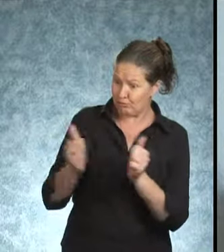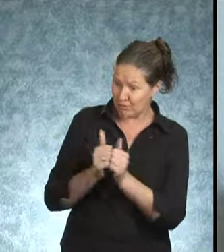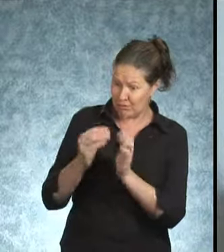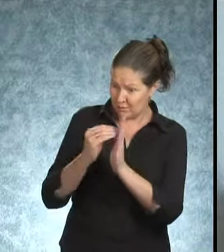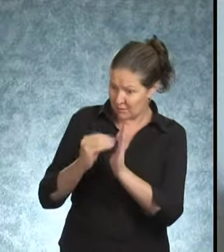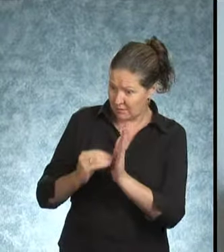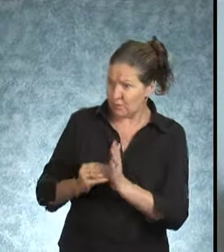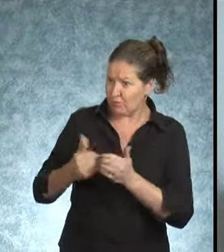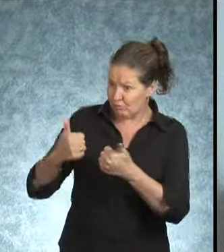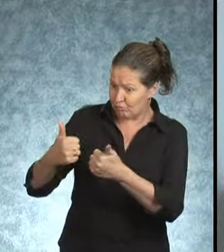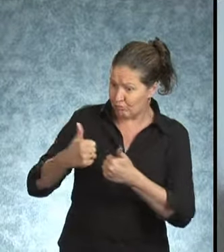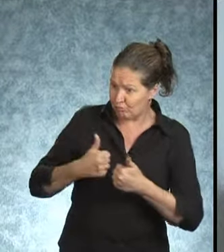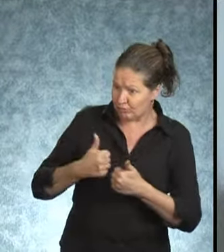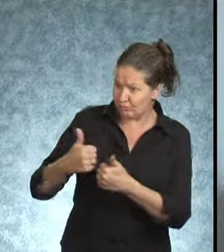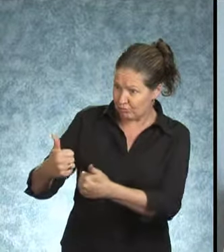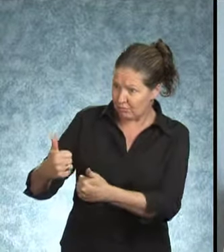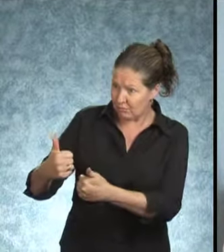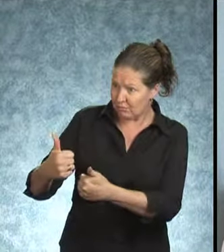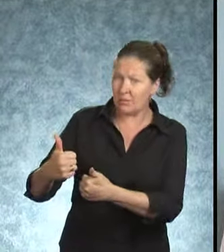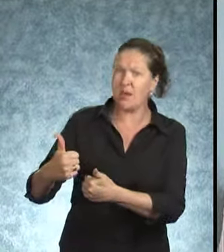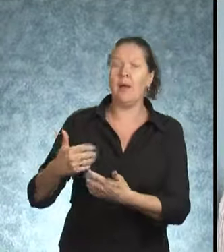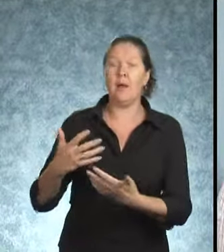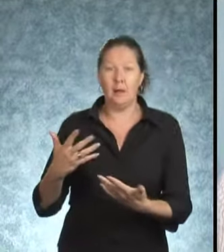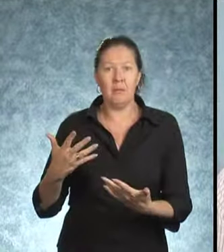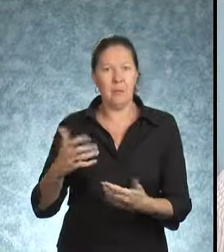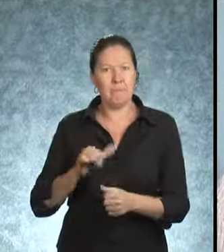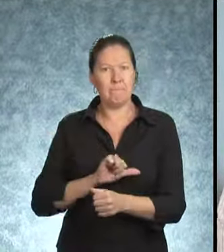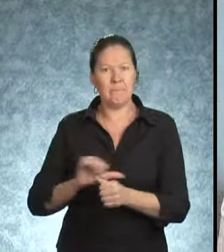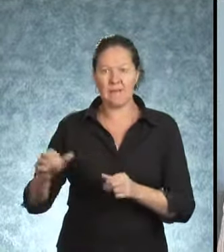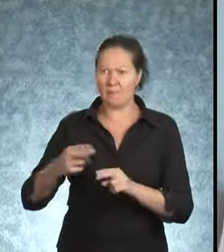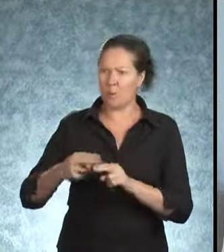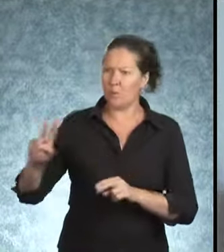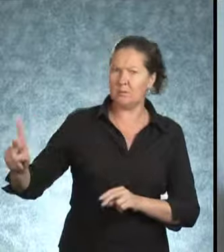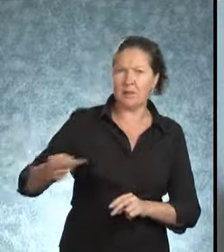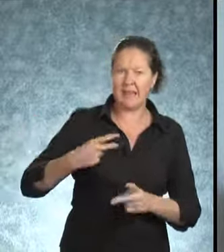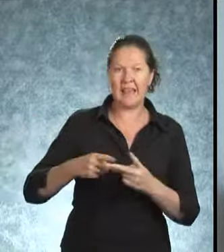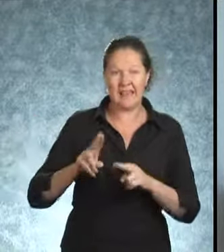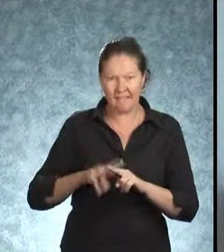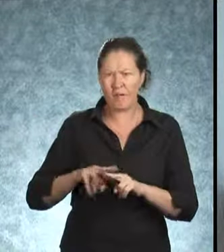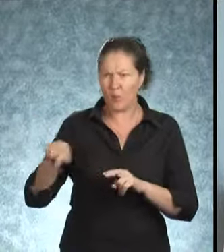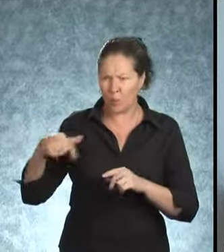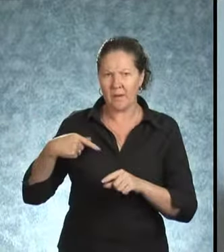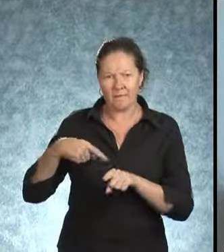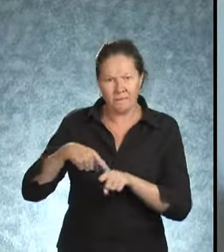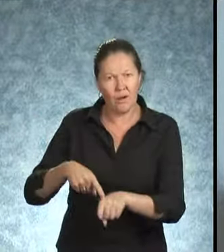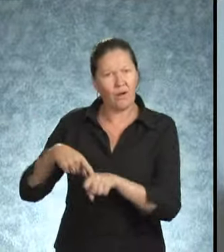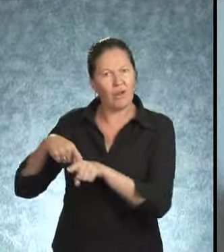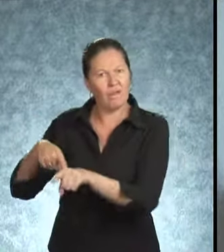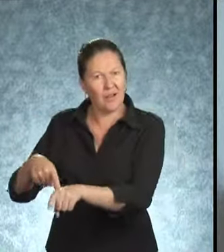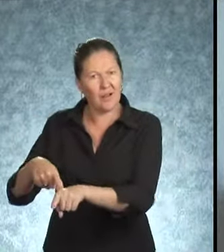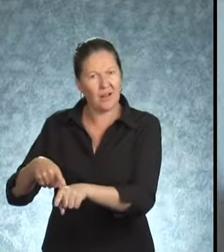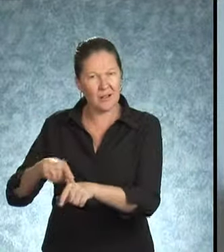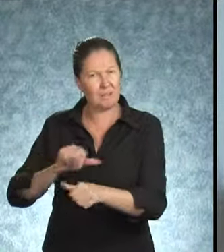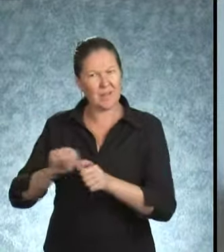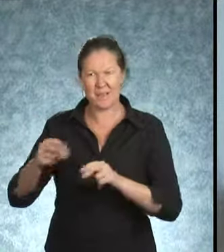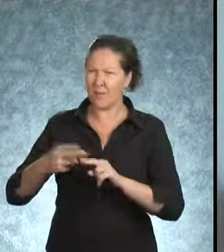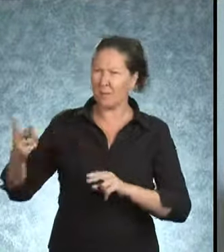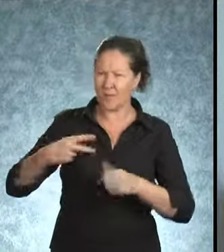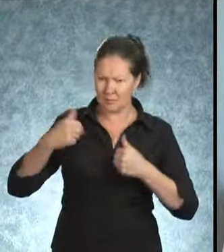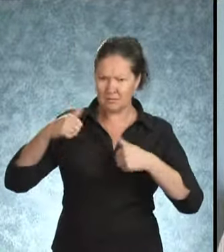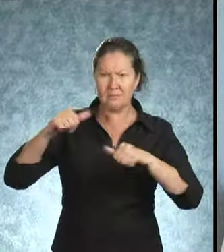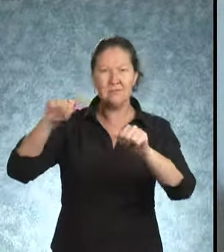us then it's in our best interest to make sure that it goes ahead. It's in our best interest to make sure that it works.